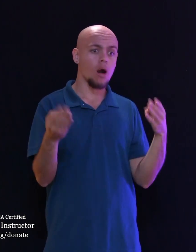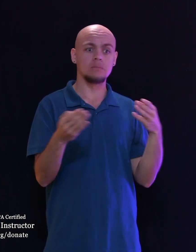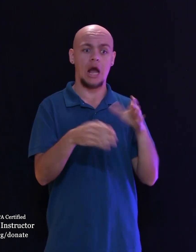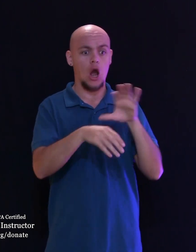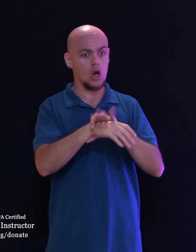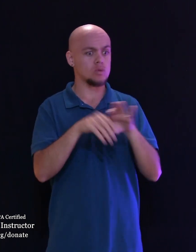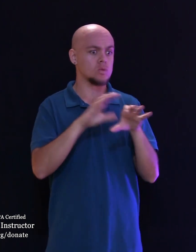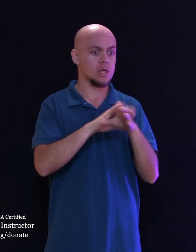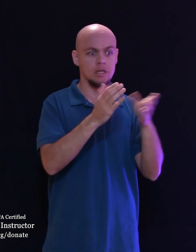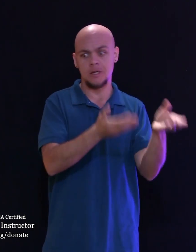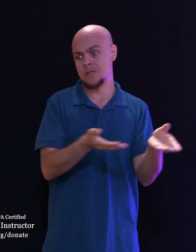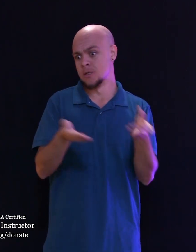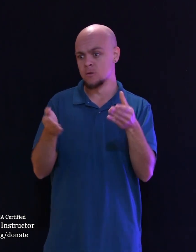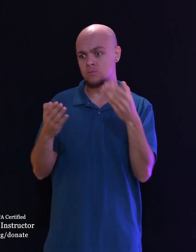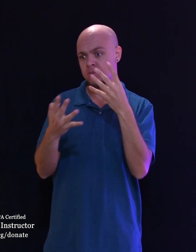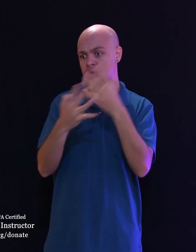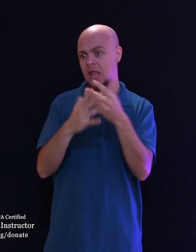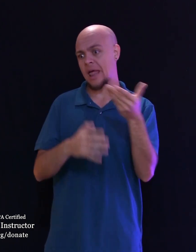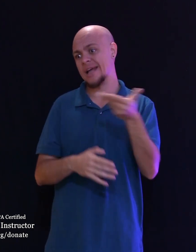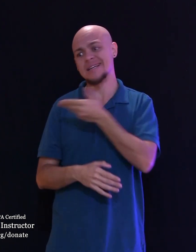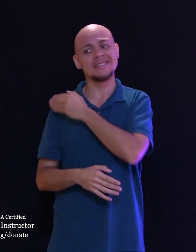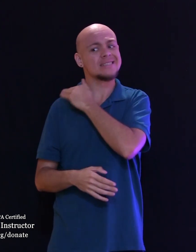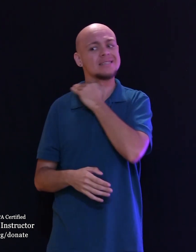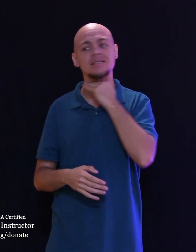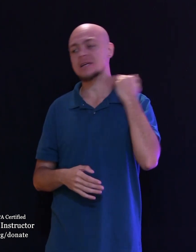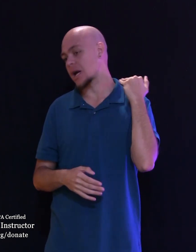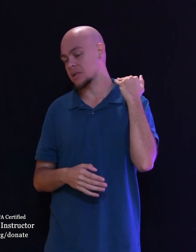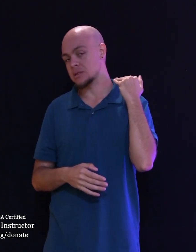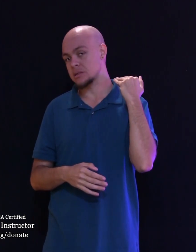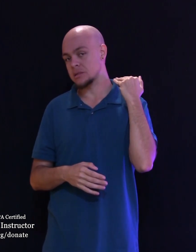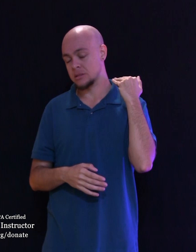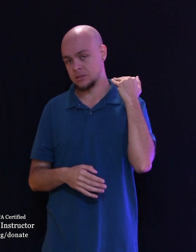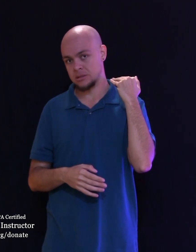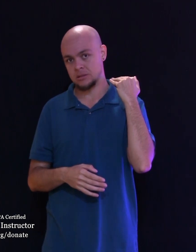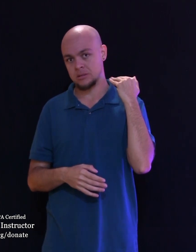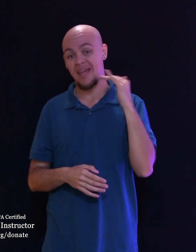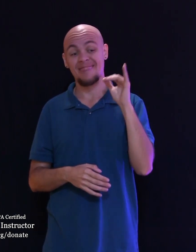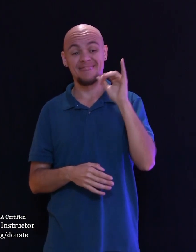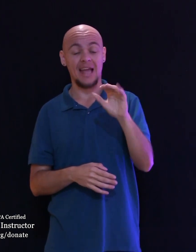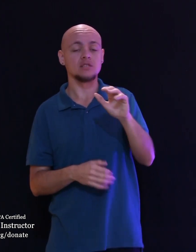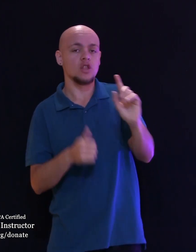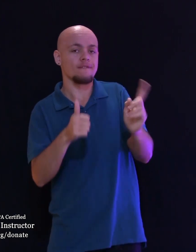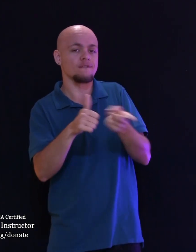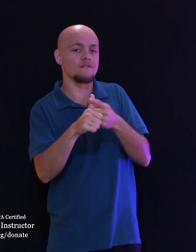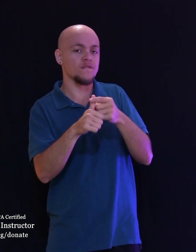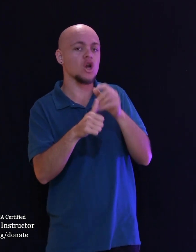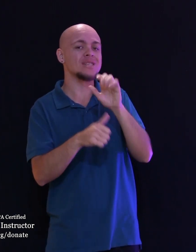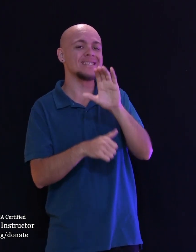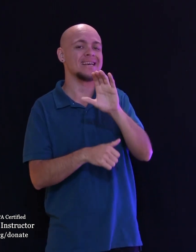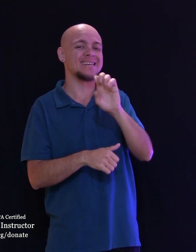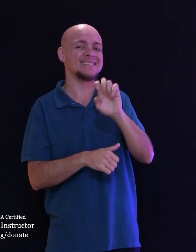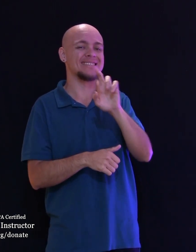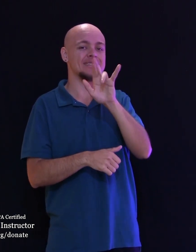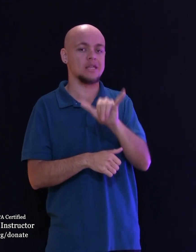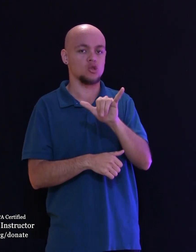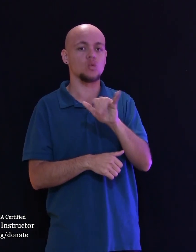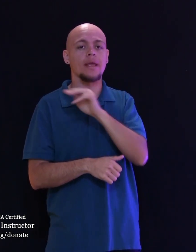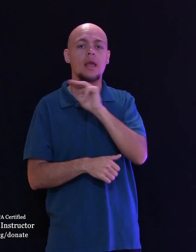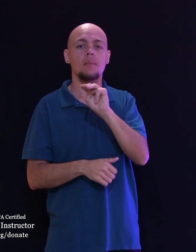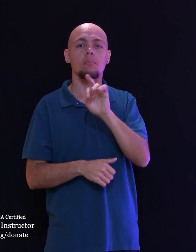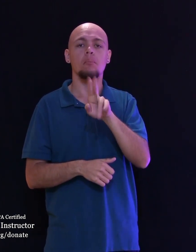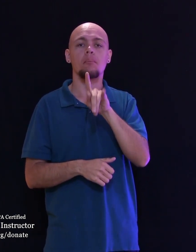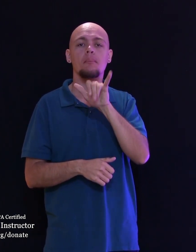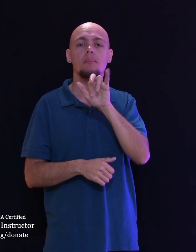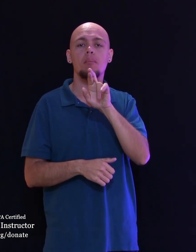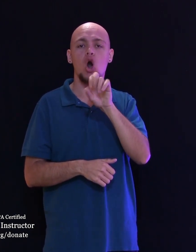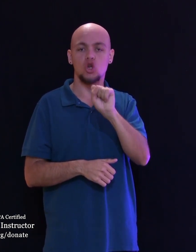arrested you in the middle of the night, dragged you off to a prison, and then beheaded you. That's what happened to our first century martyrs. The fact that you got a red Starbucks